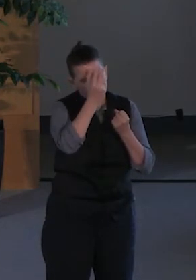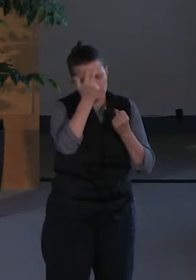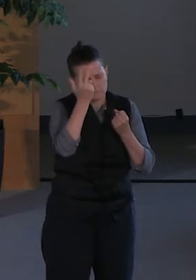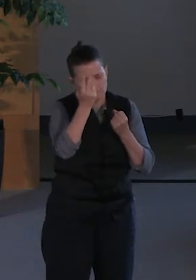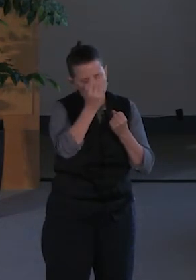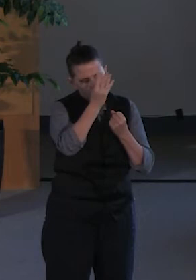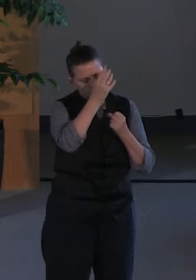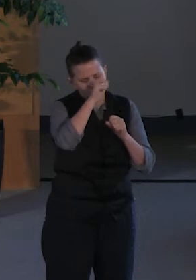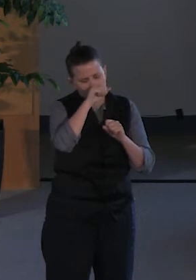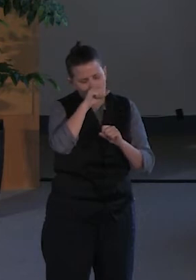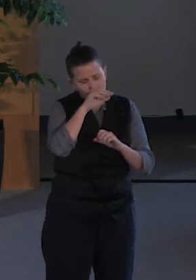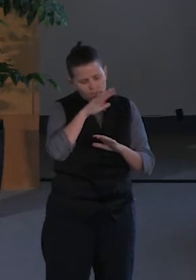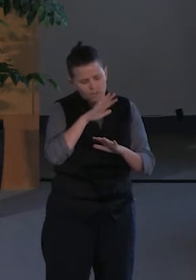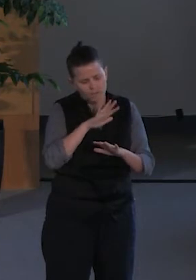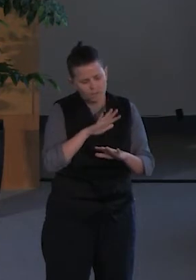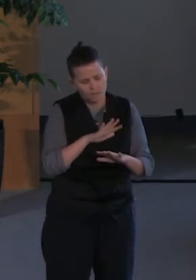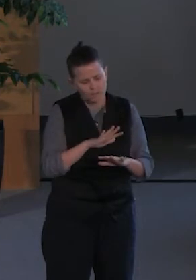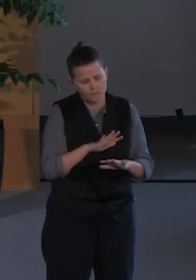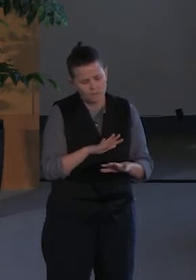Let it out.